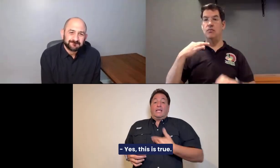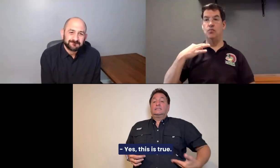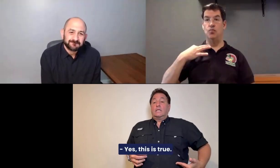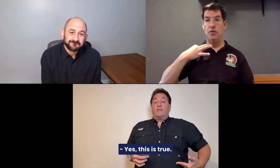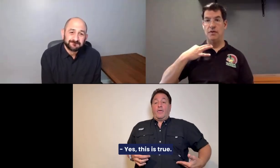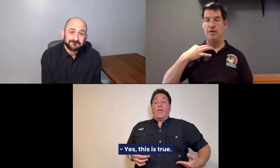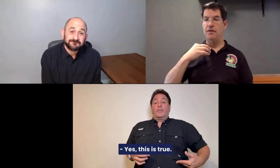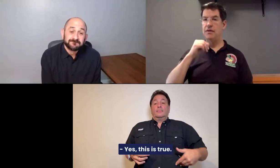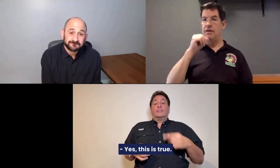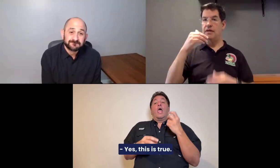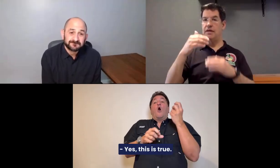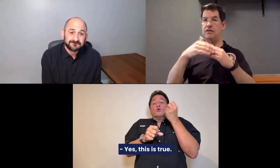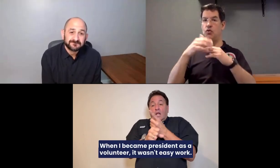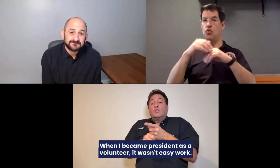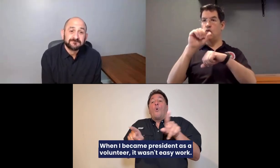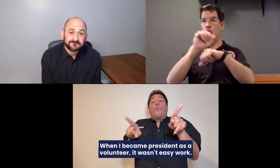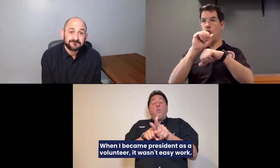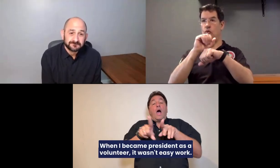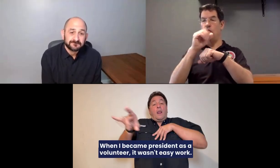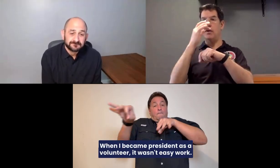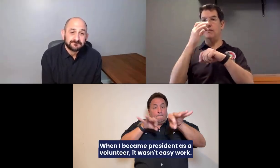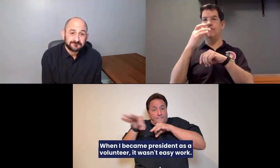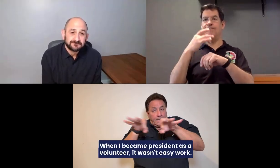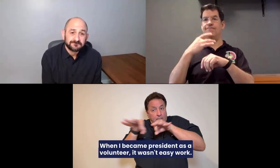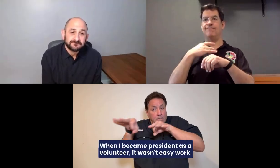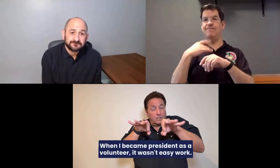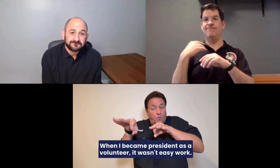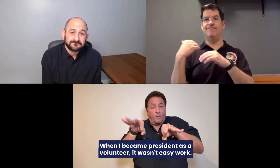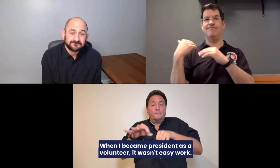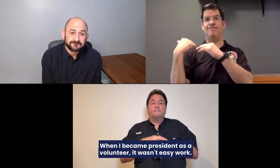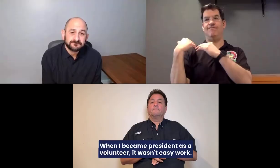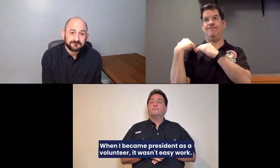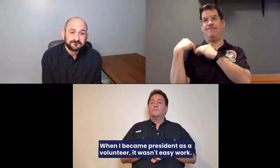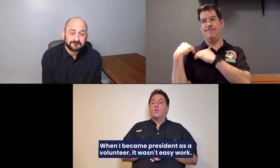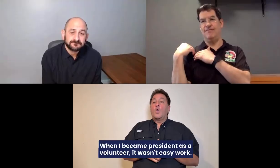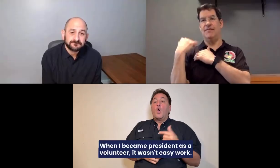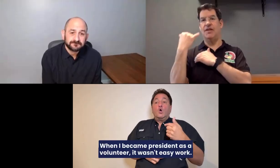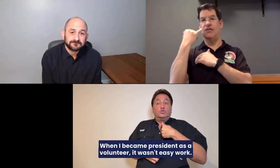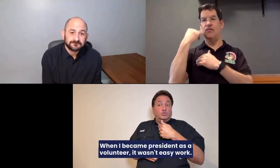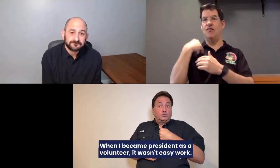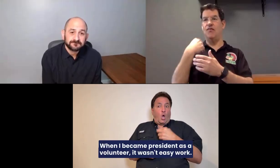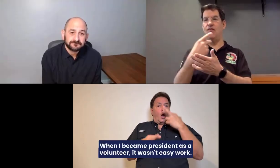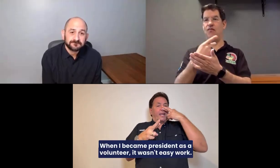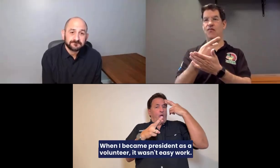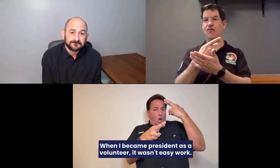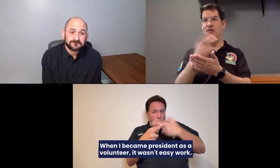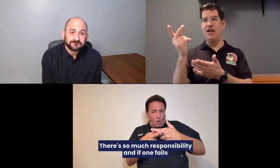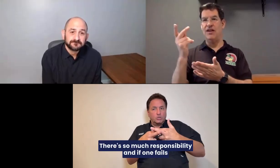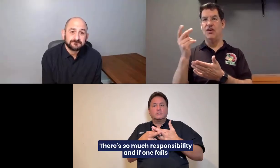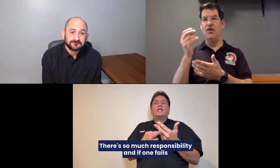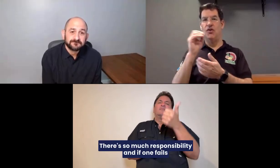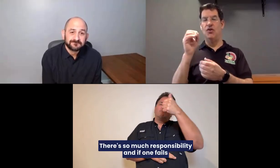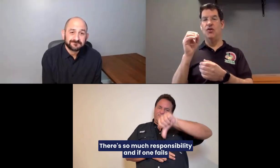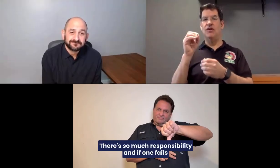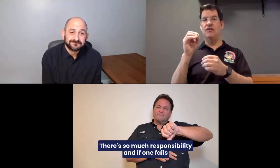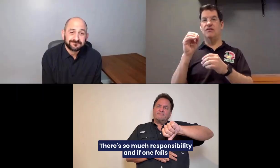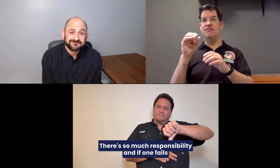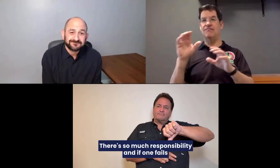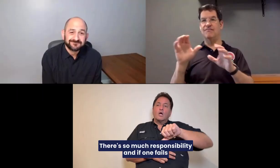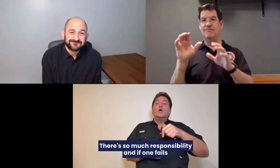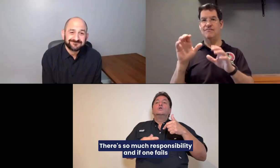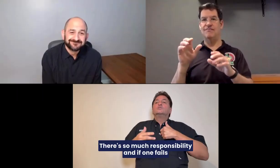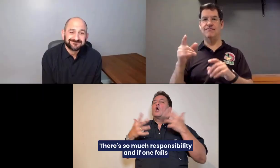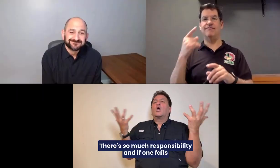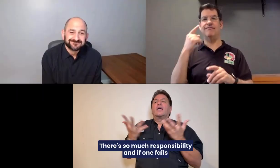Yes, this is true. When I became president as a volunteer, it wasn't easy work. There's so much